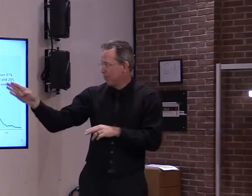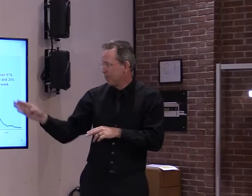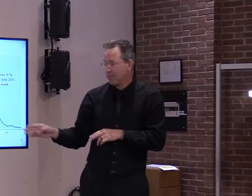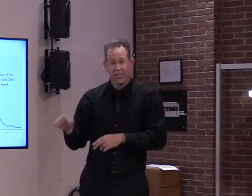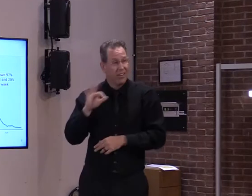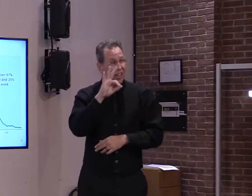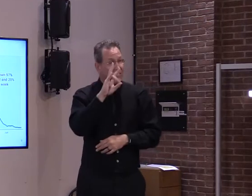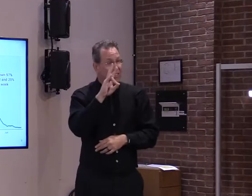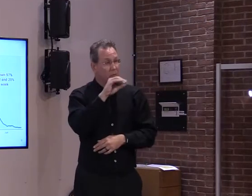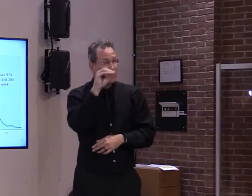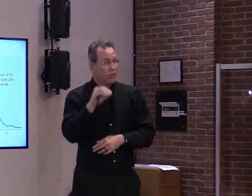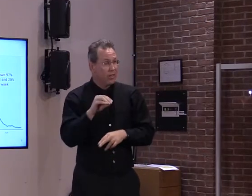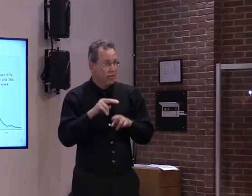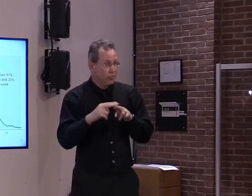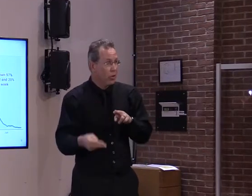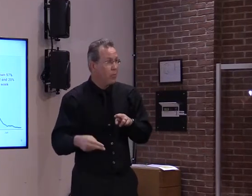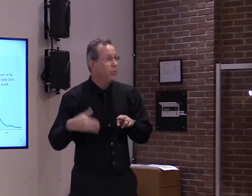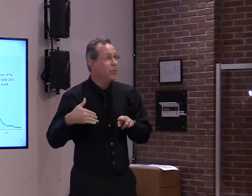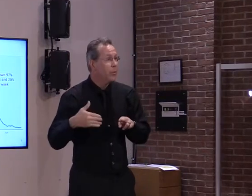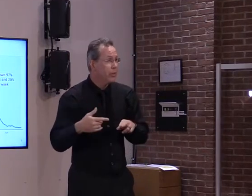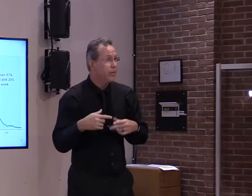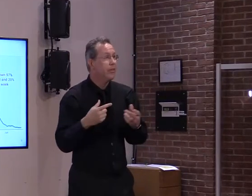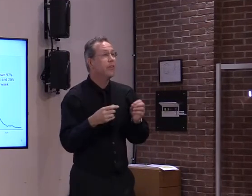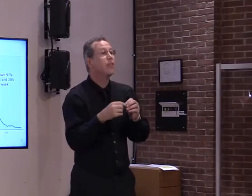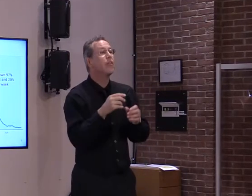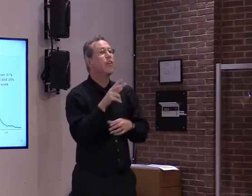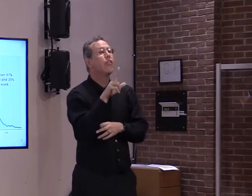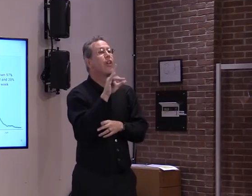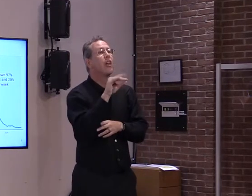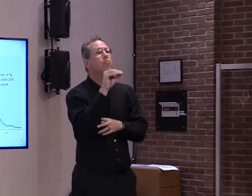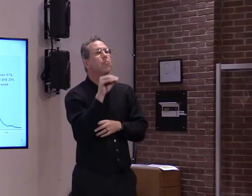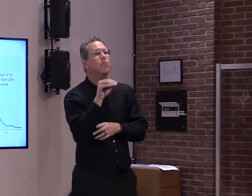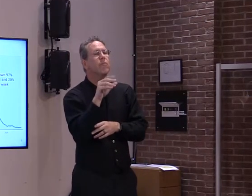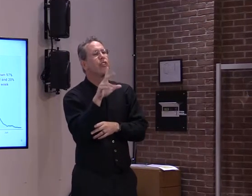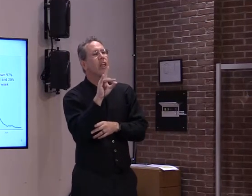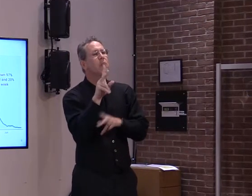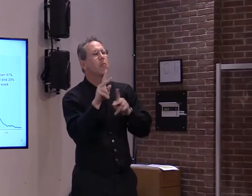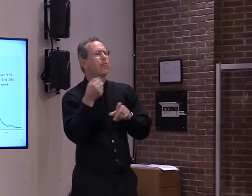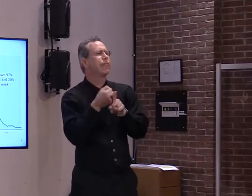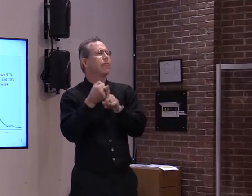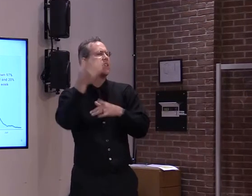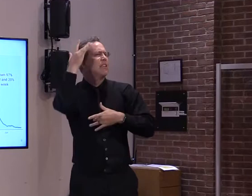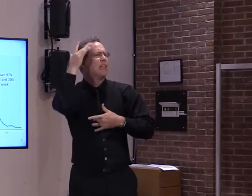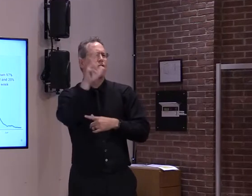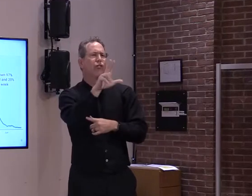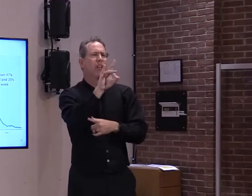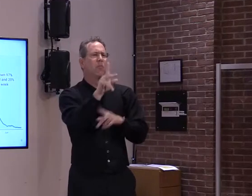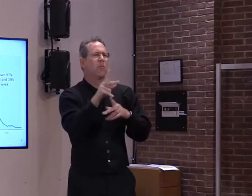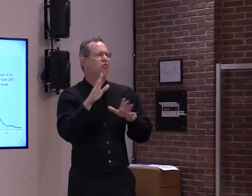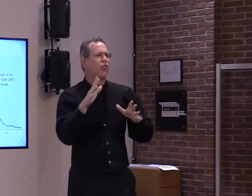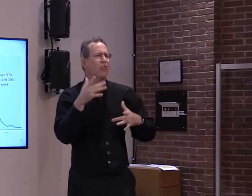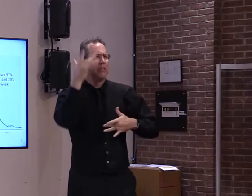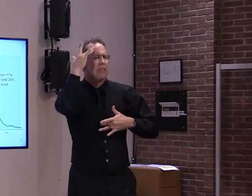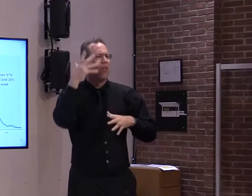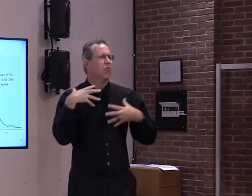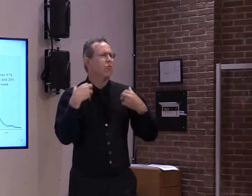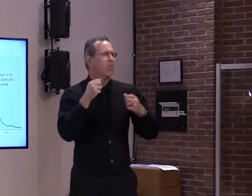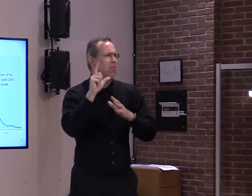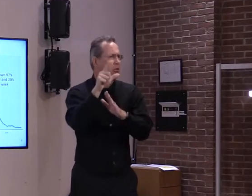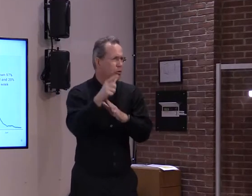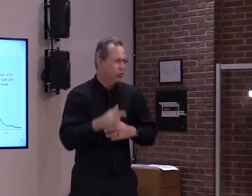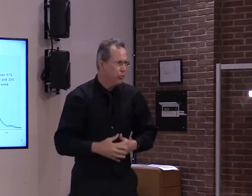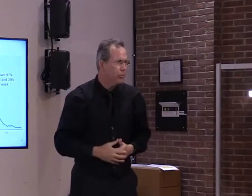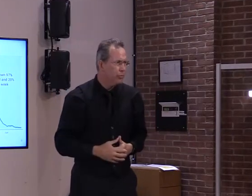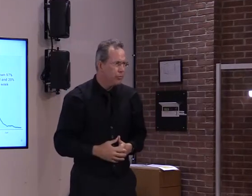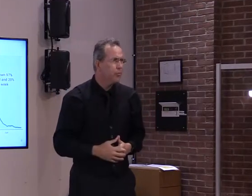broadly across all of Vermont counties, with 5 counties not reporting a single case this week. And